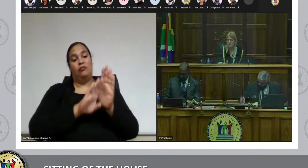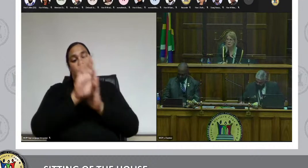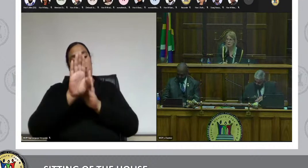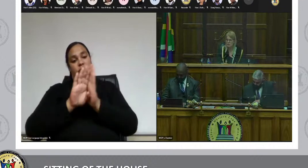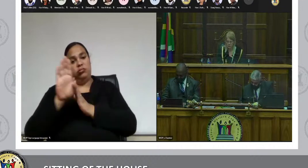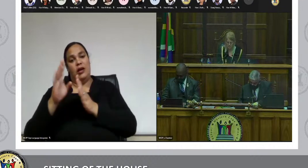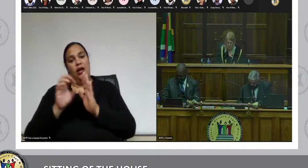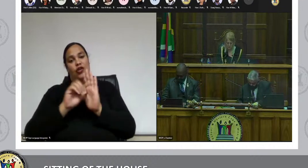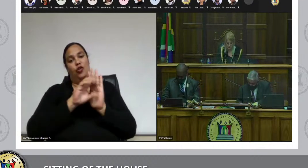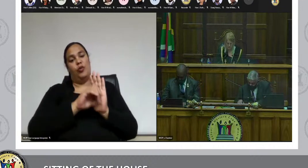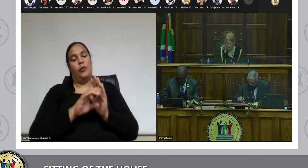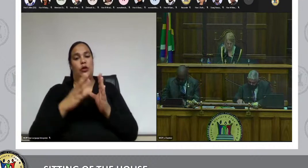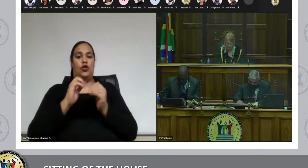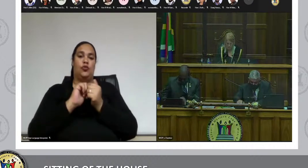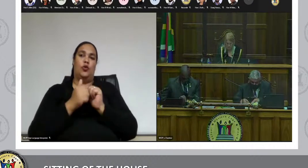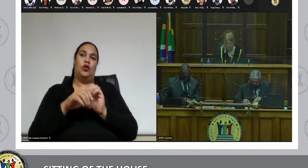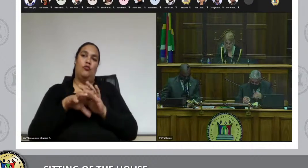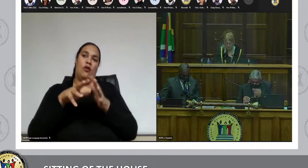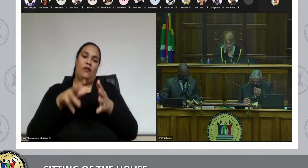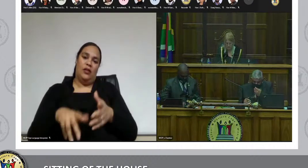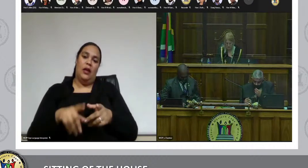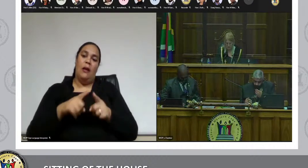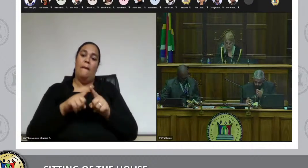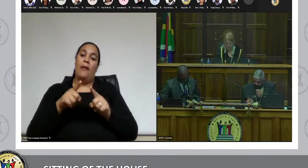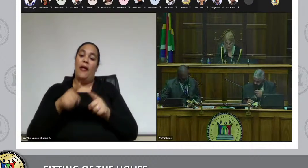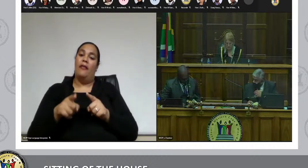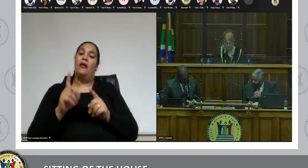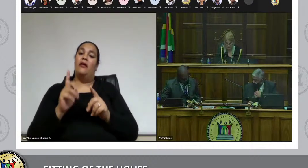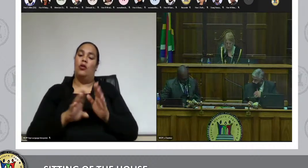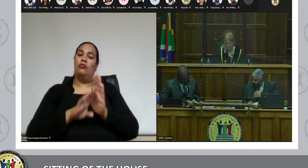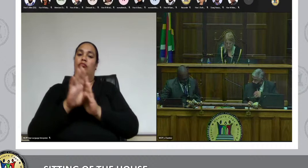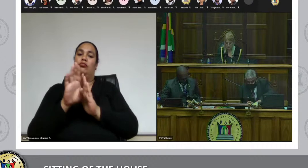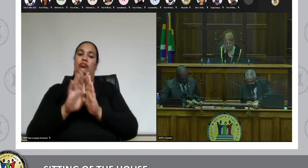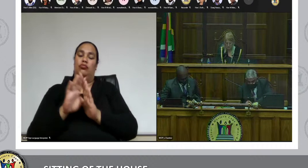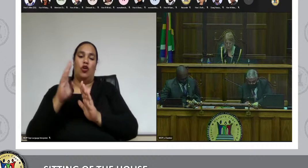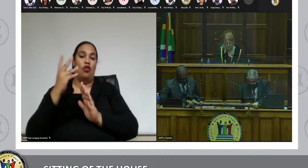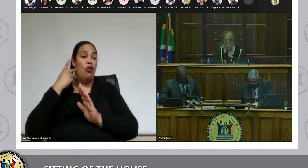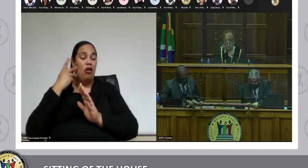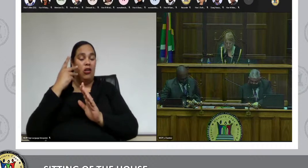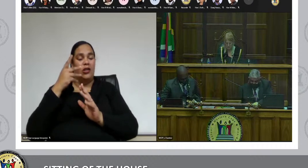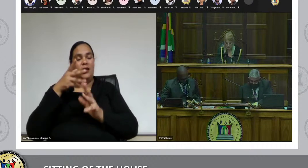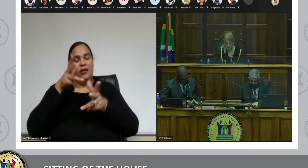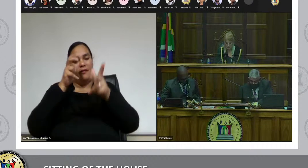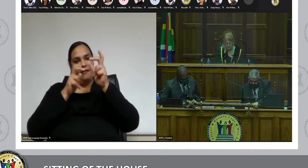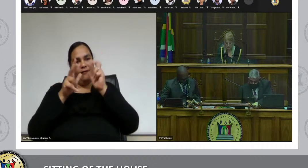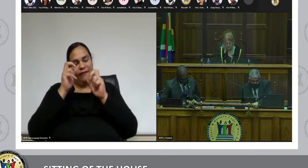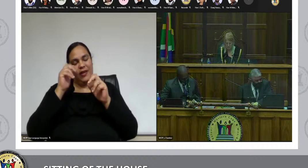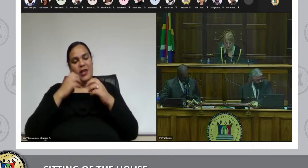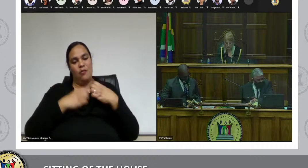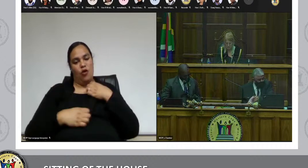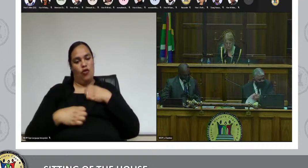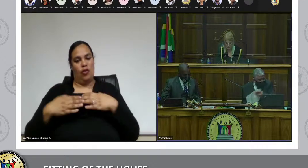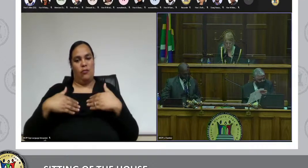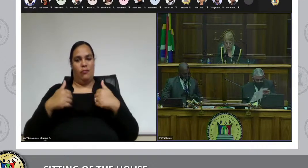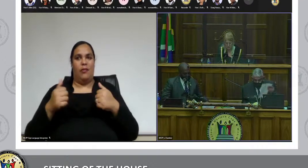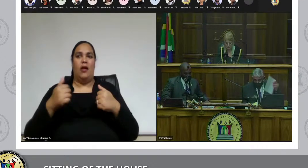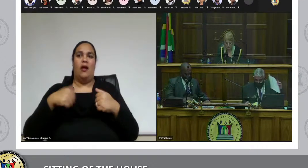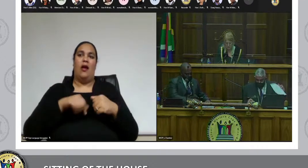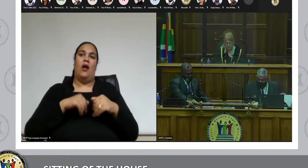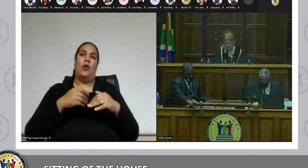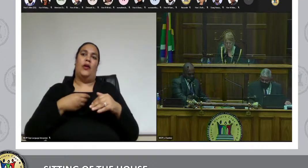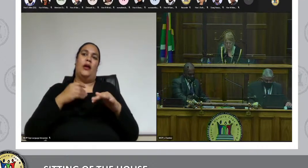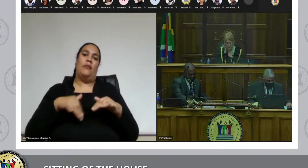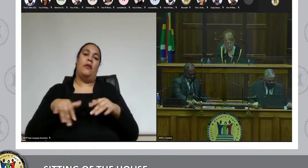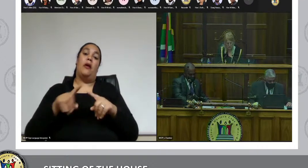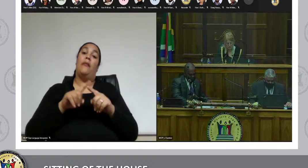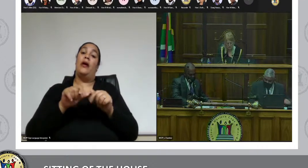in promoting sport in the province, which will ultimately improve the cognitive, emotional, physical, and well-being of our young people. But